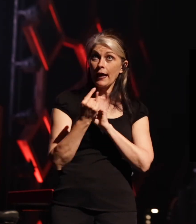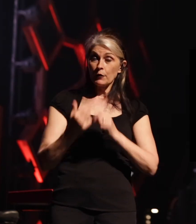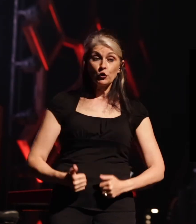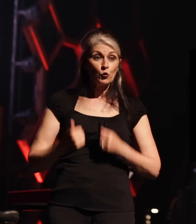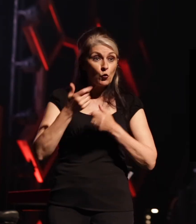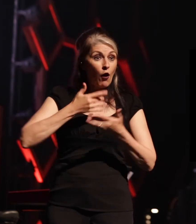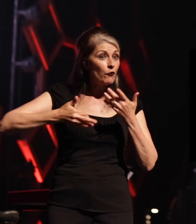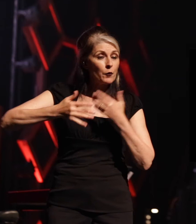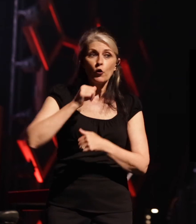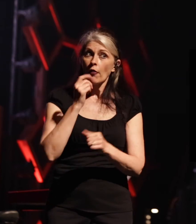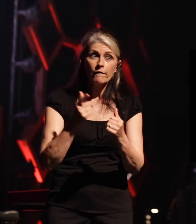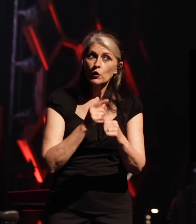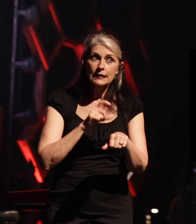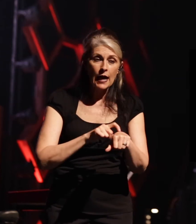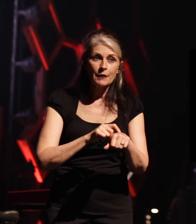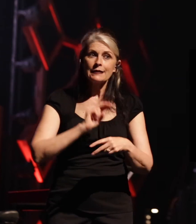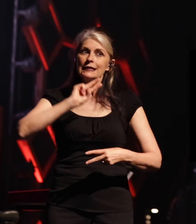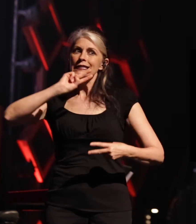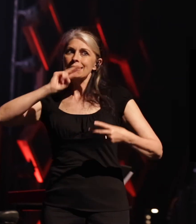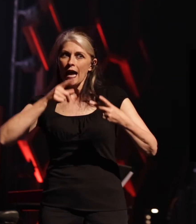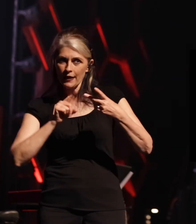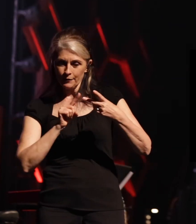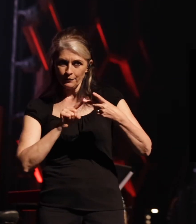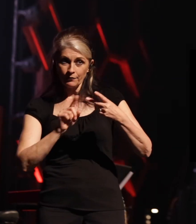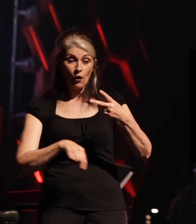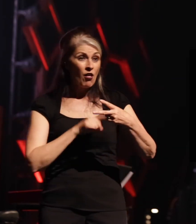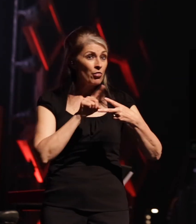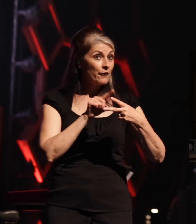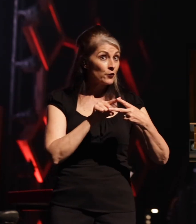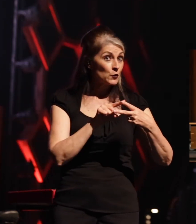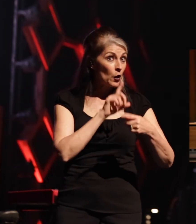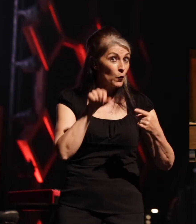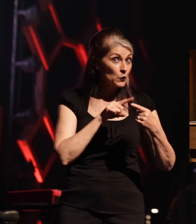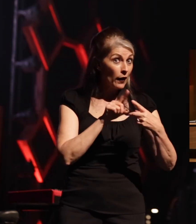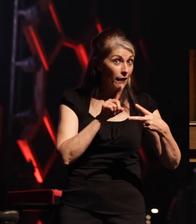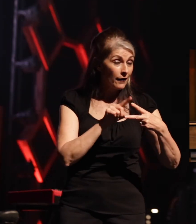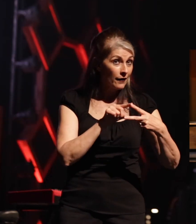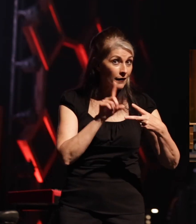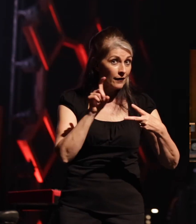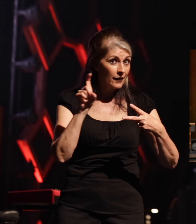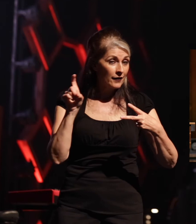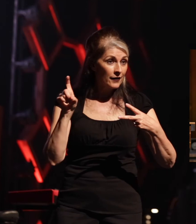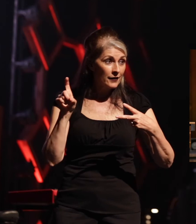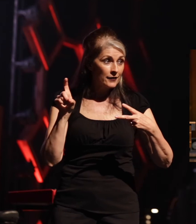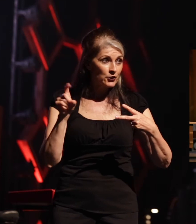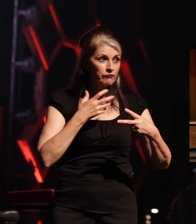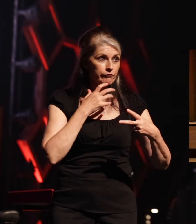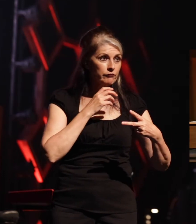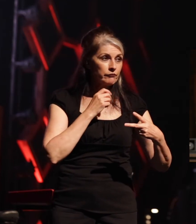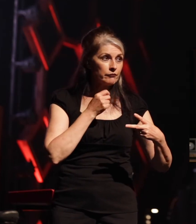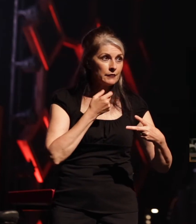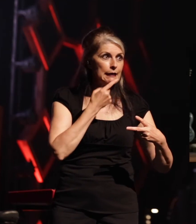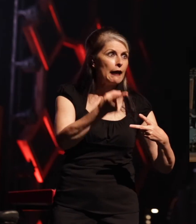time. It's the second time. What's the first time that God came to dwell with his people? Anyone, just yell at me. The